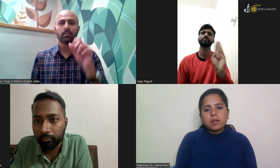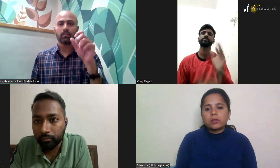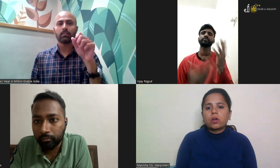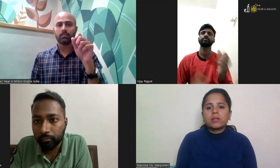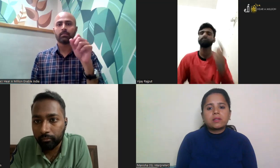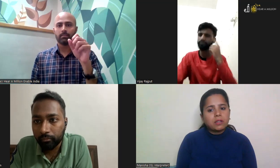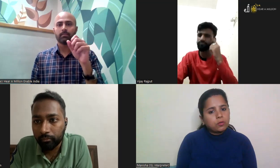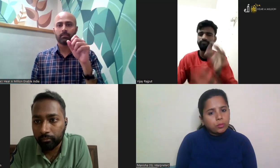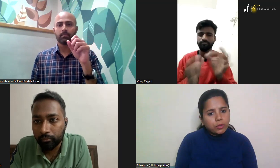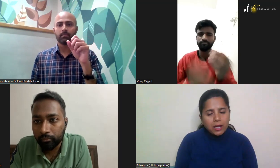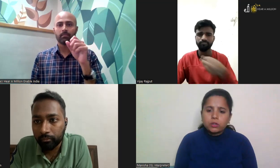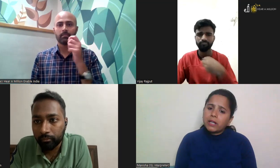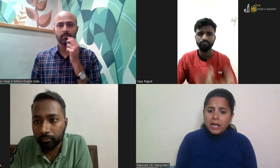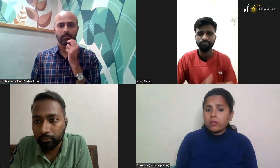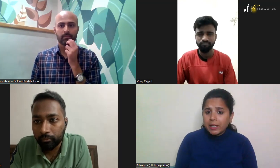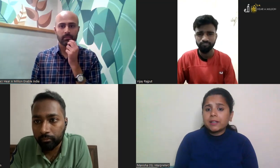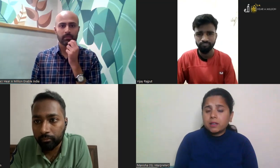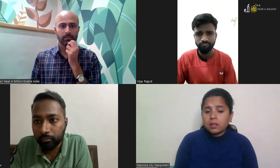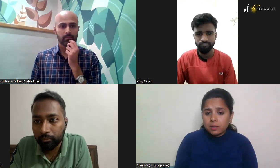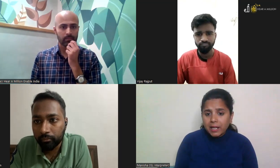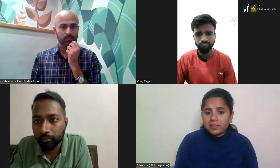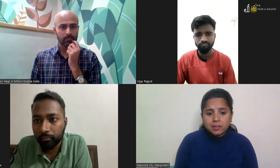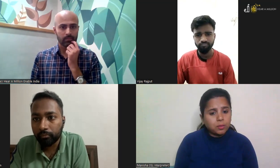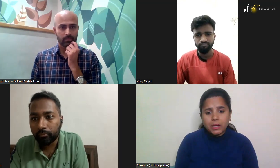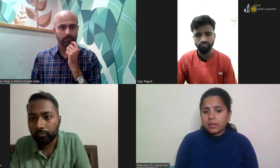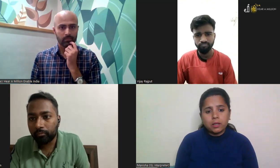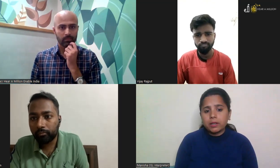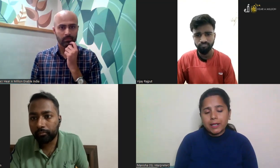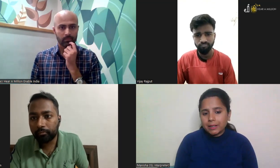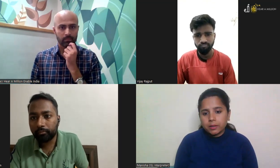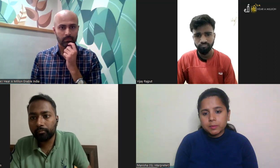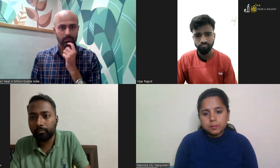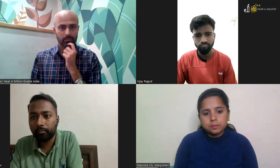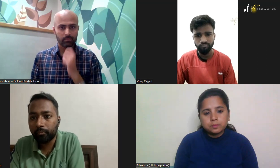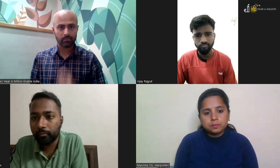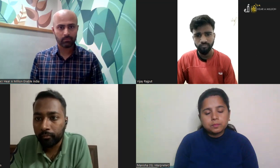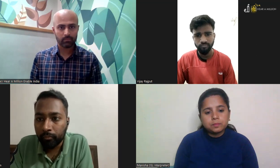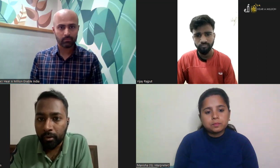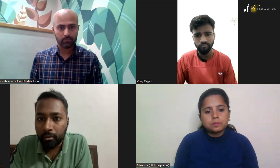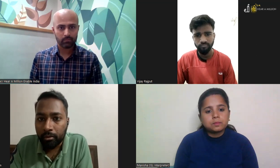insurance. I thought that I will get the license, but I didn't get it.